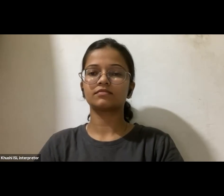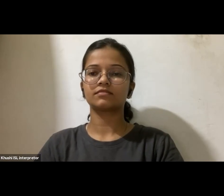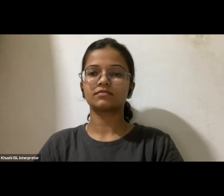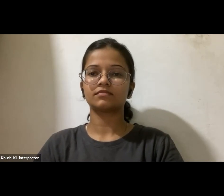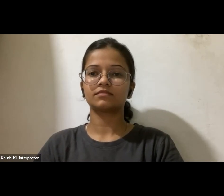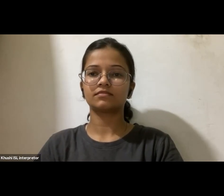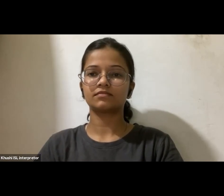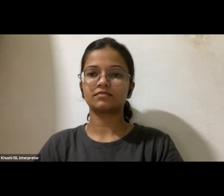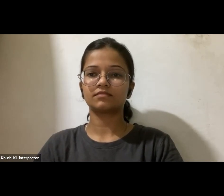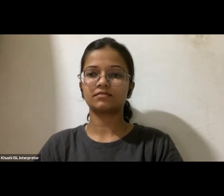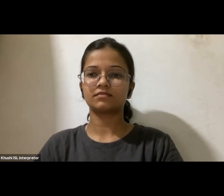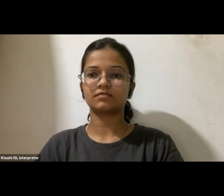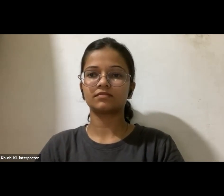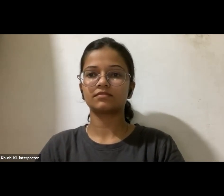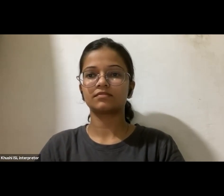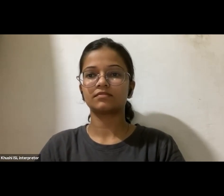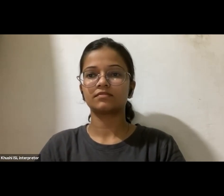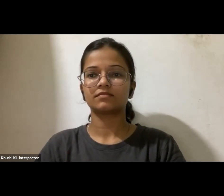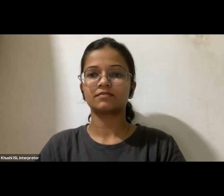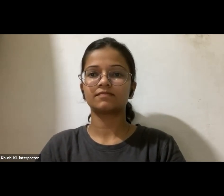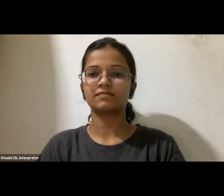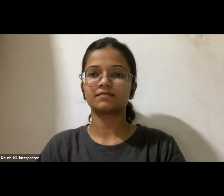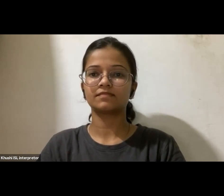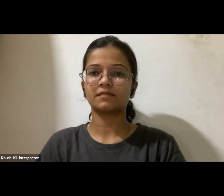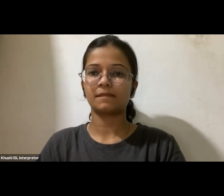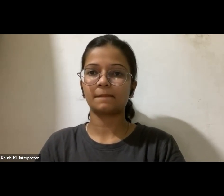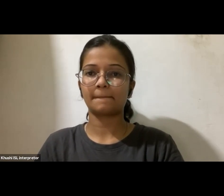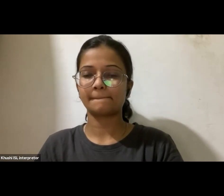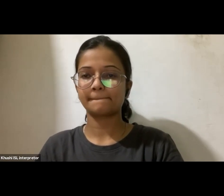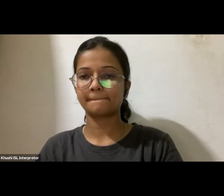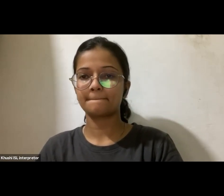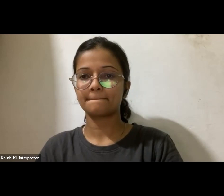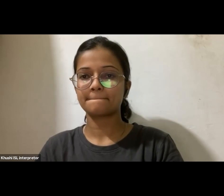would you be able to recommend reading material on the history of Indian photo studios?